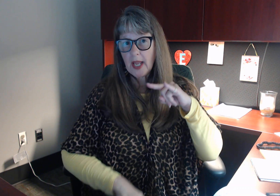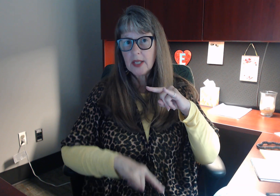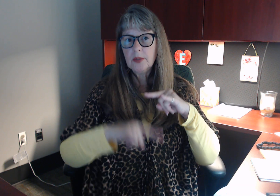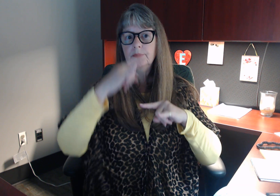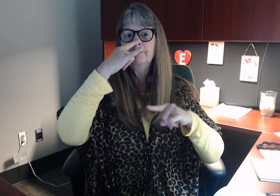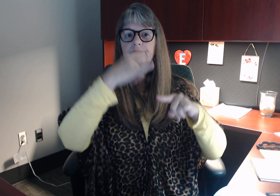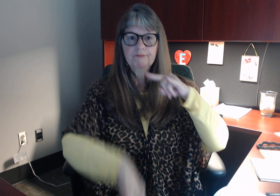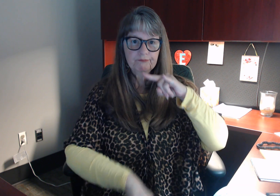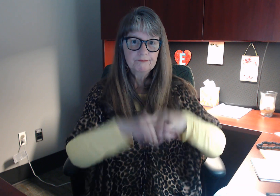Sarcasm,